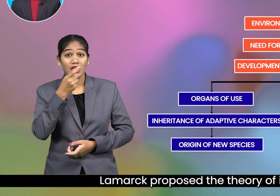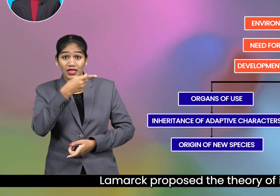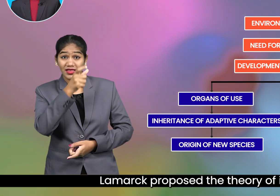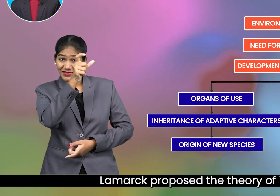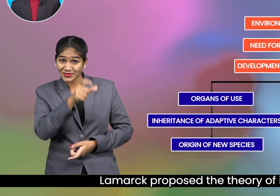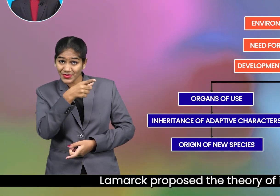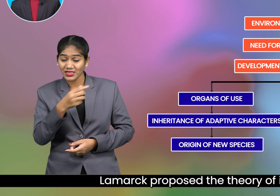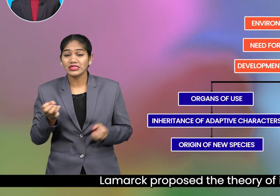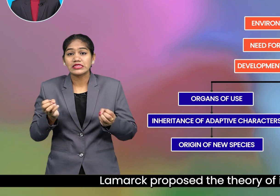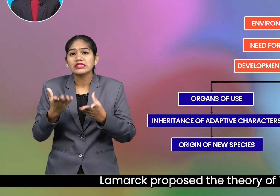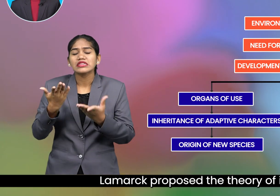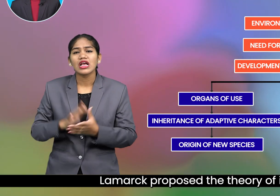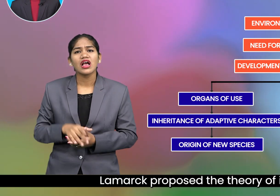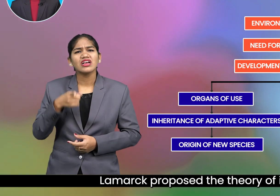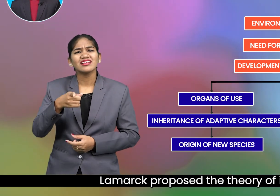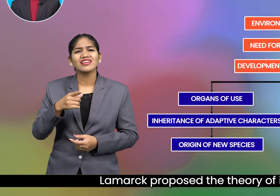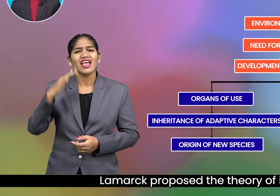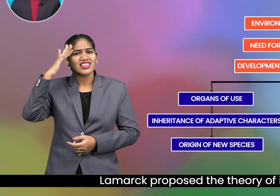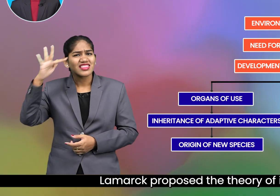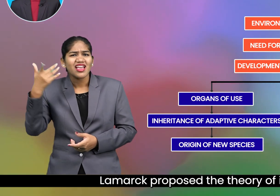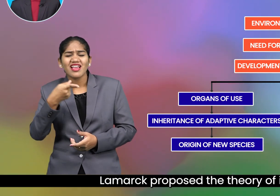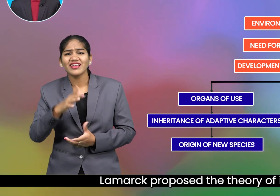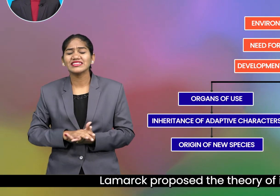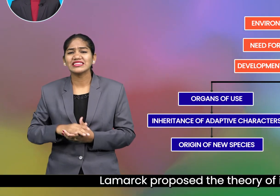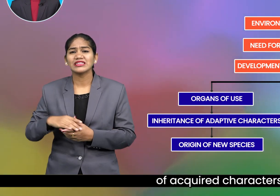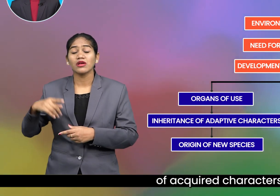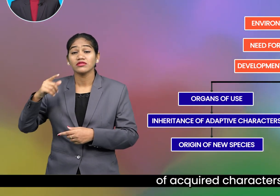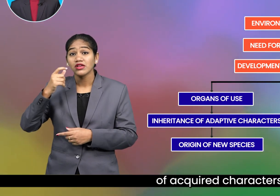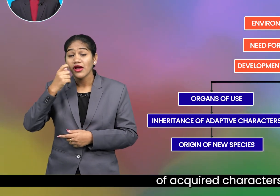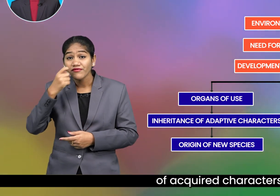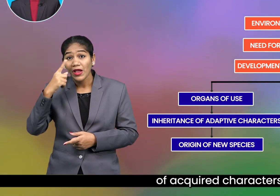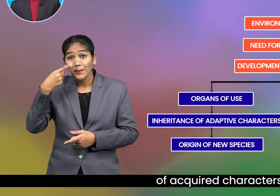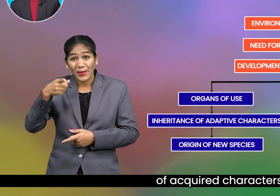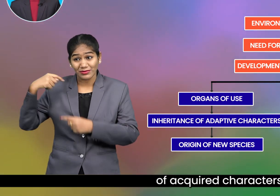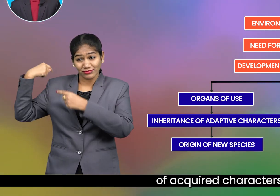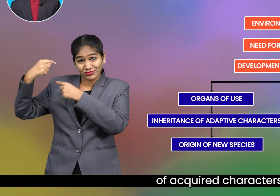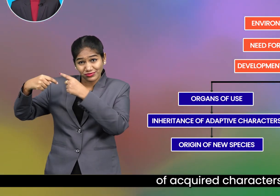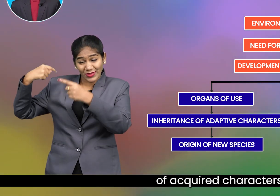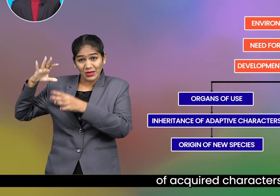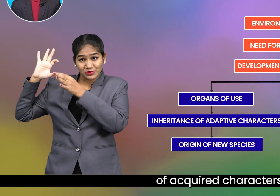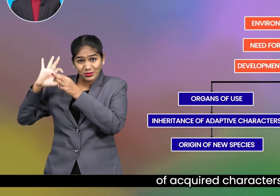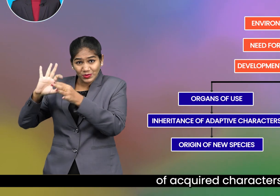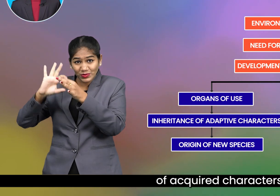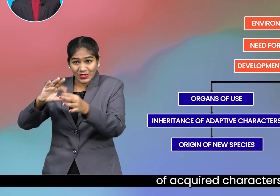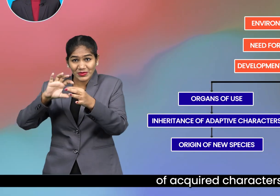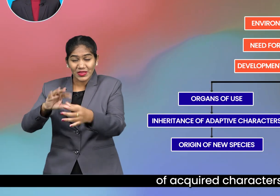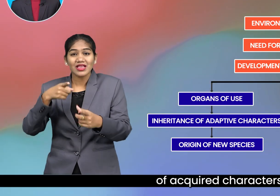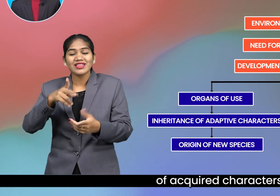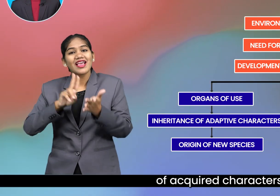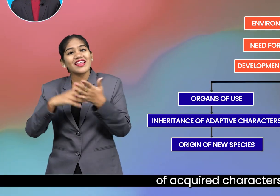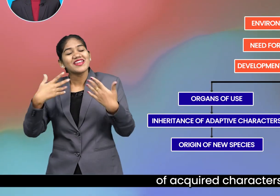Lamarck proposed the theory of inheritance of acquired characters.